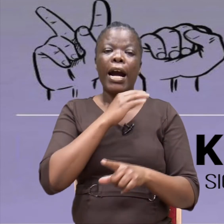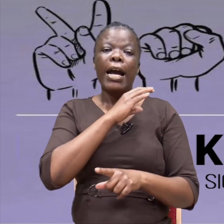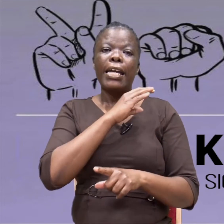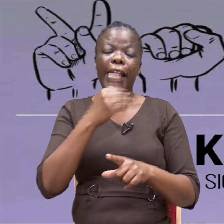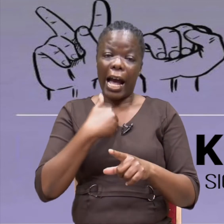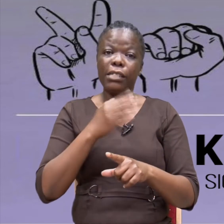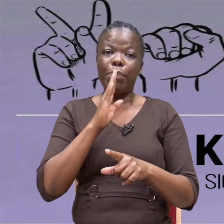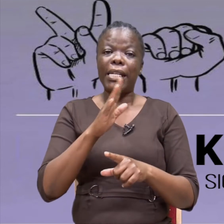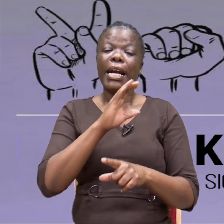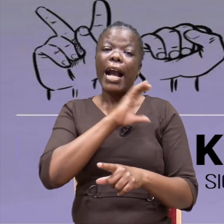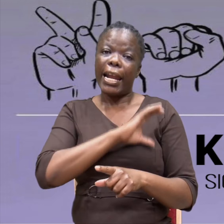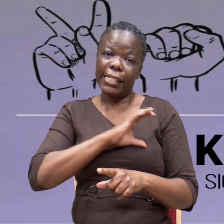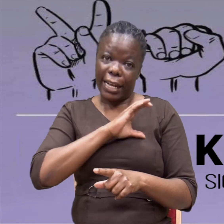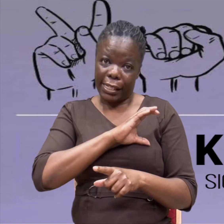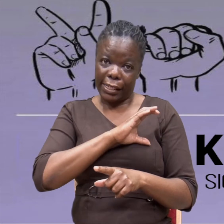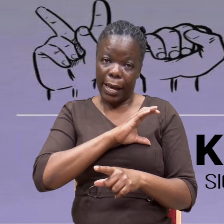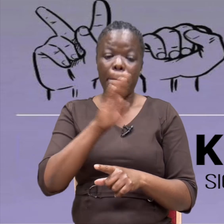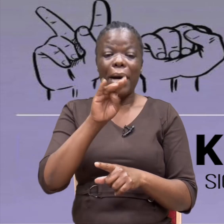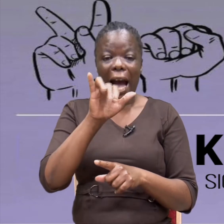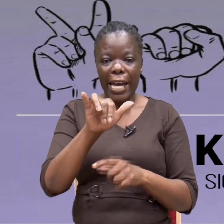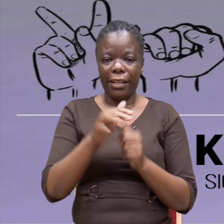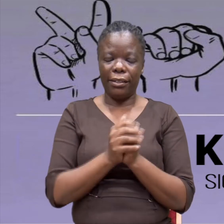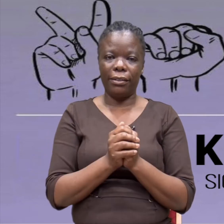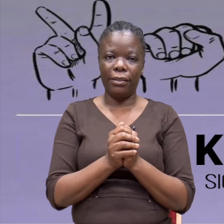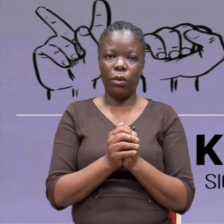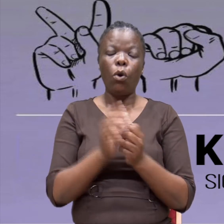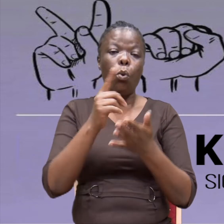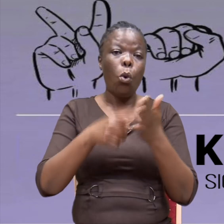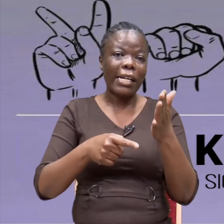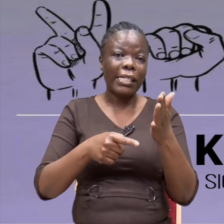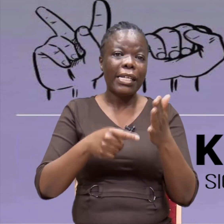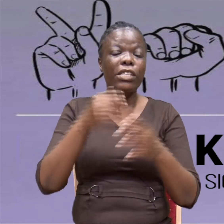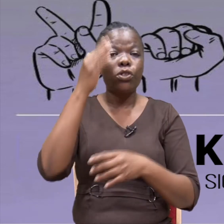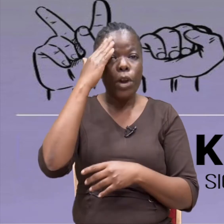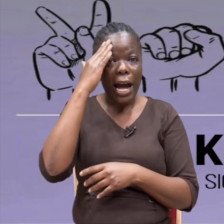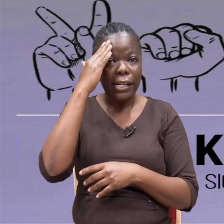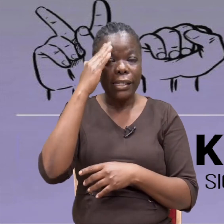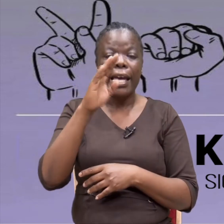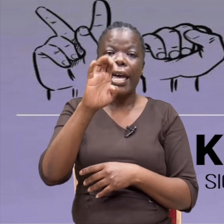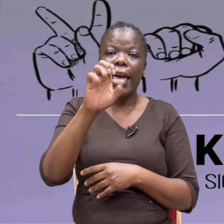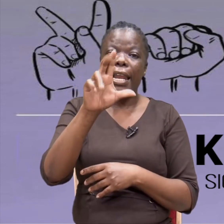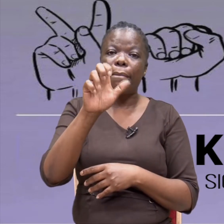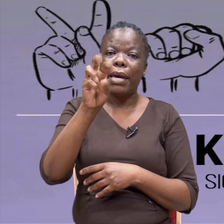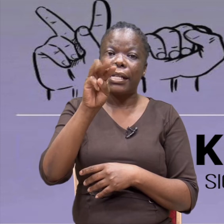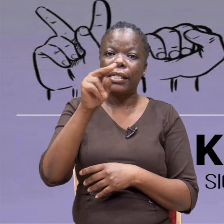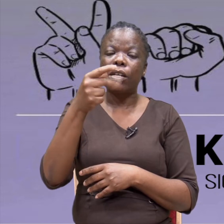it has been characterized by what is known as elements